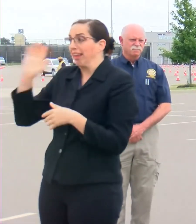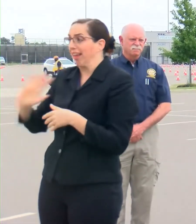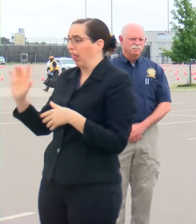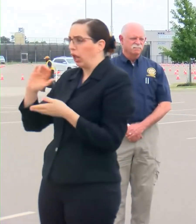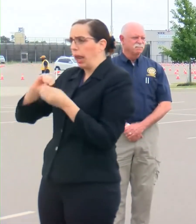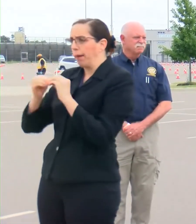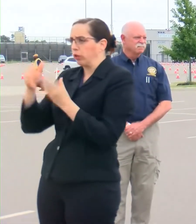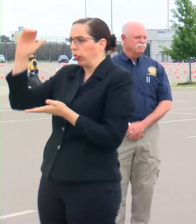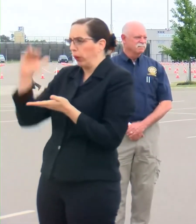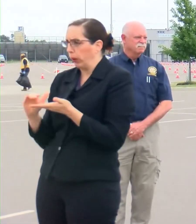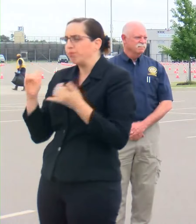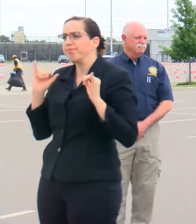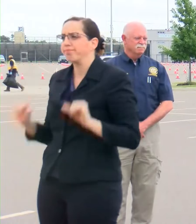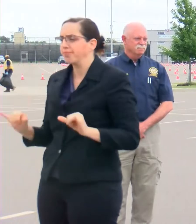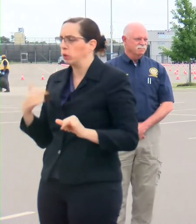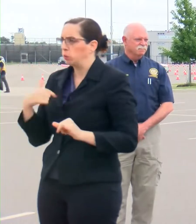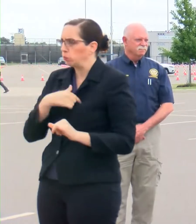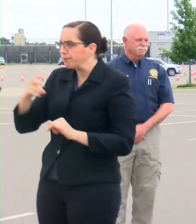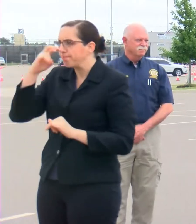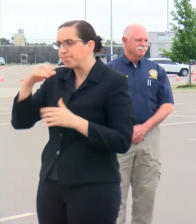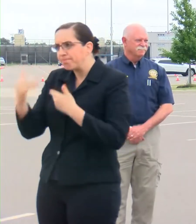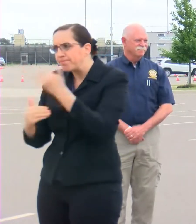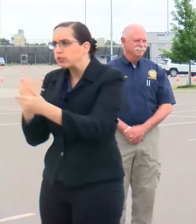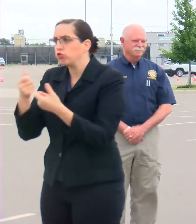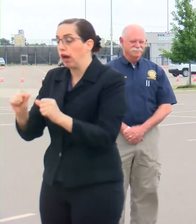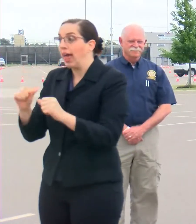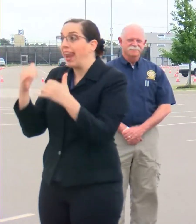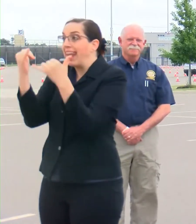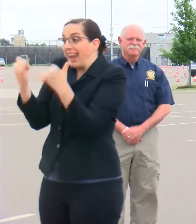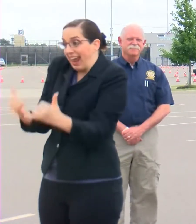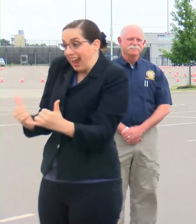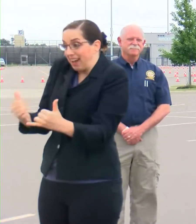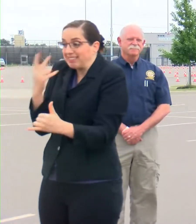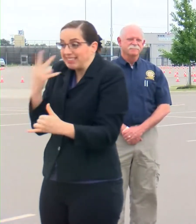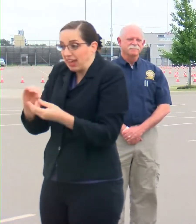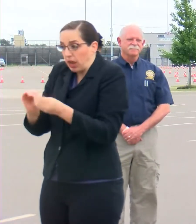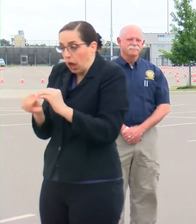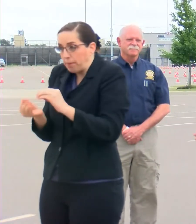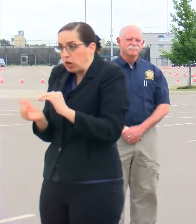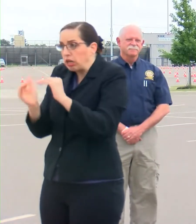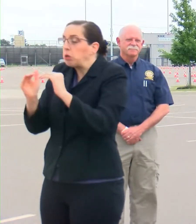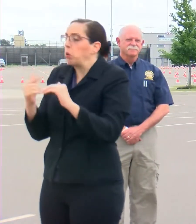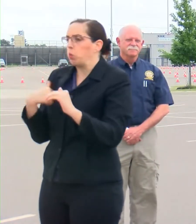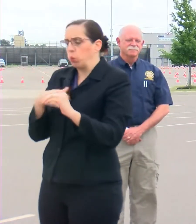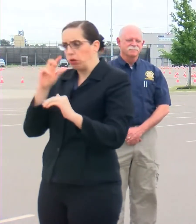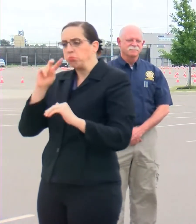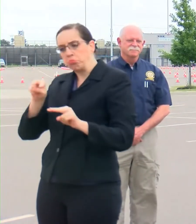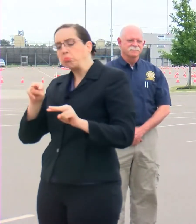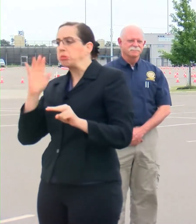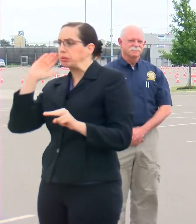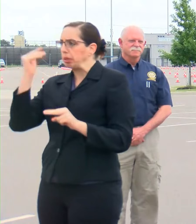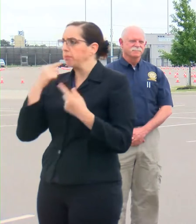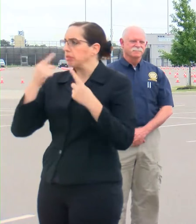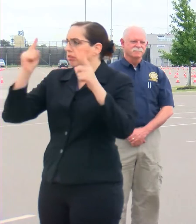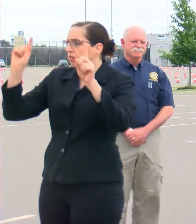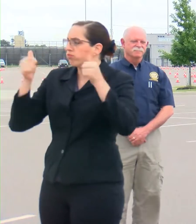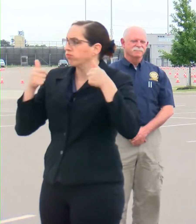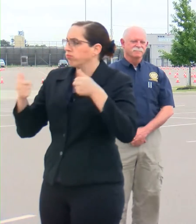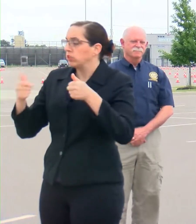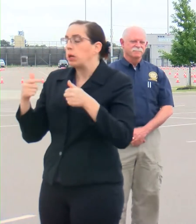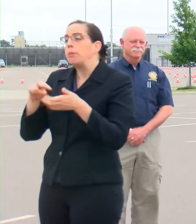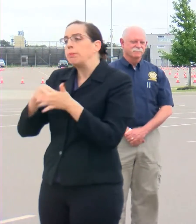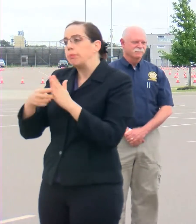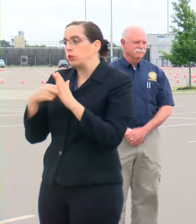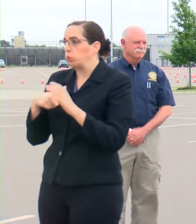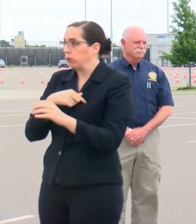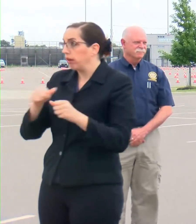very low. And when you look at our numbers and where we are, I think we're being successful. So we just need to stay at